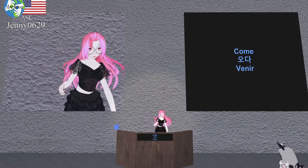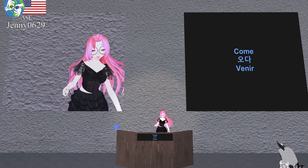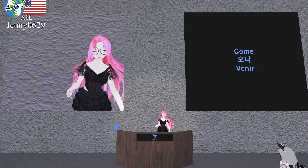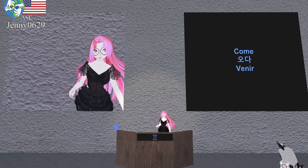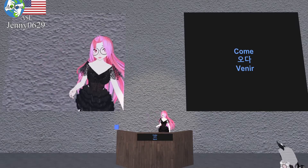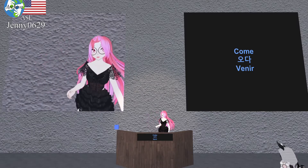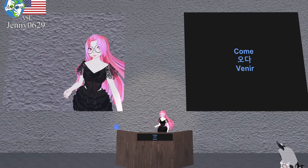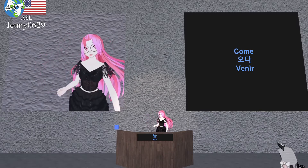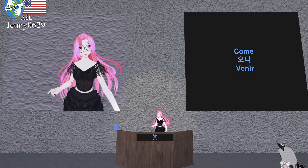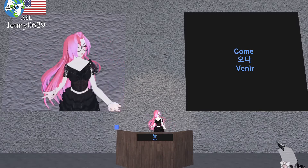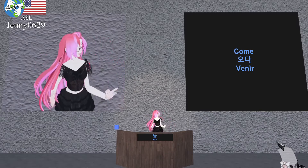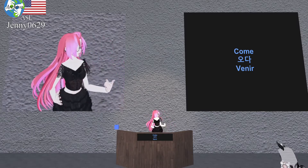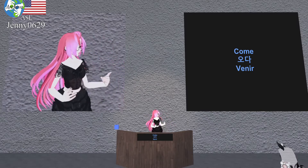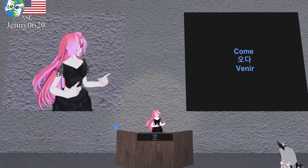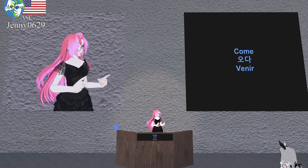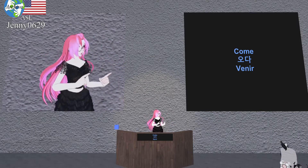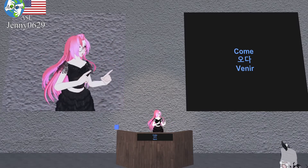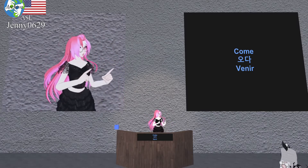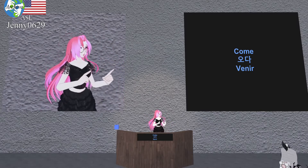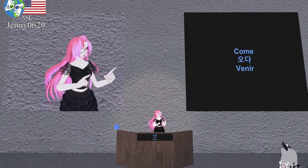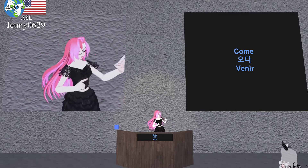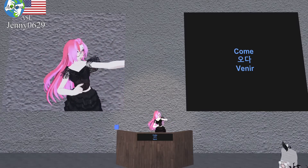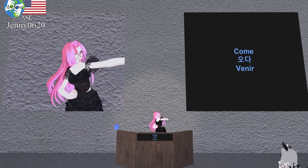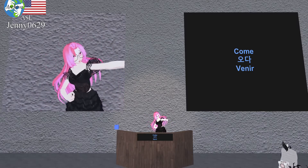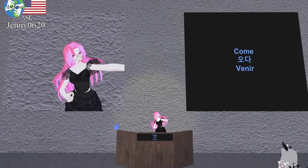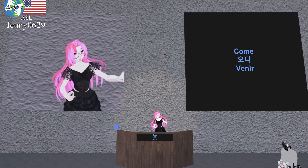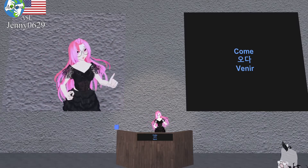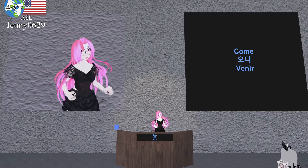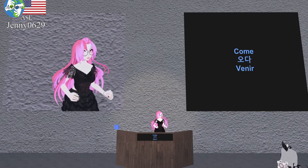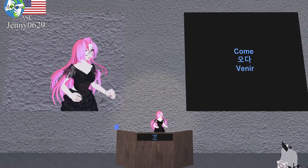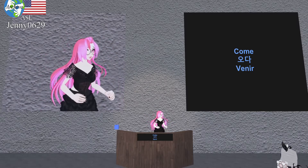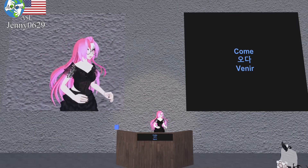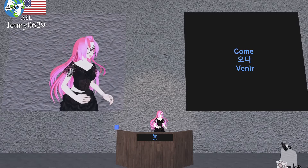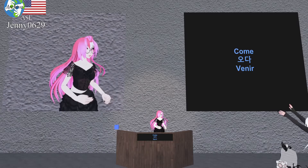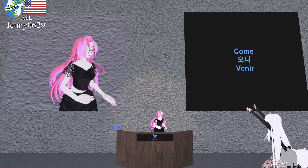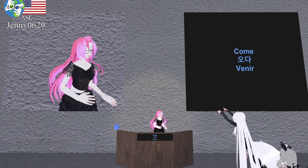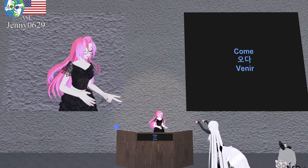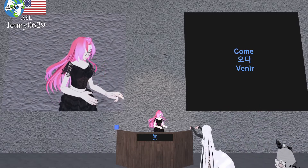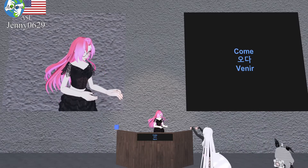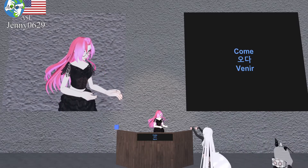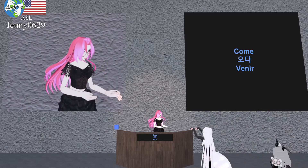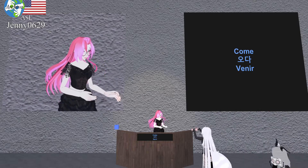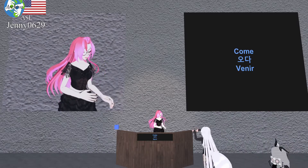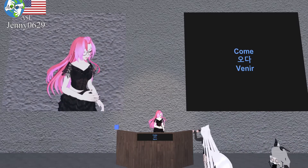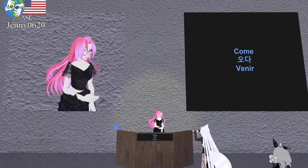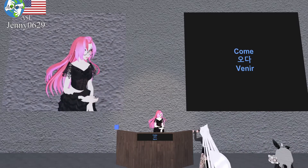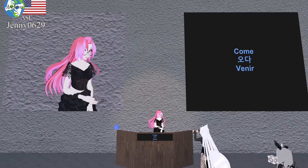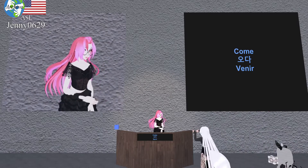like that. Let's see, any other questions? Hi, Cinnamon, what's up?